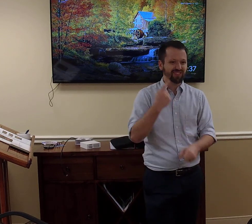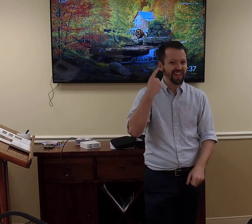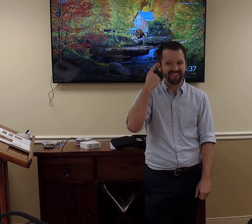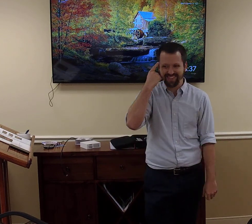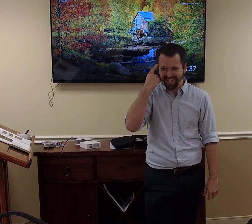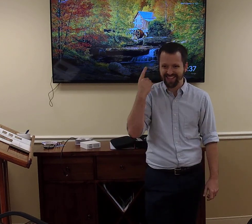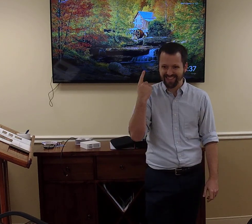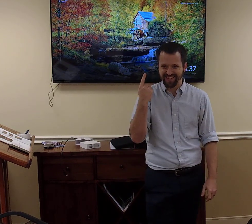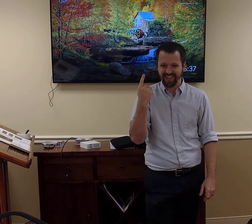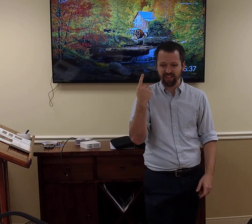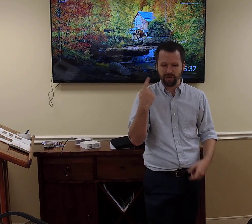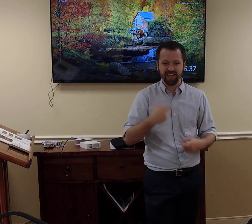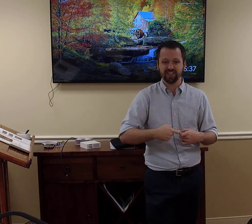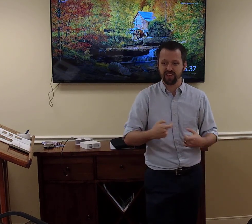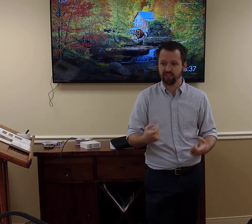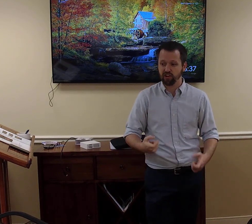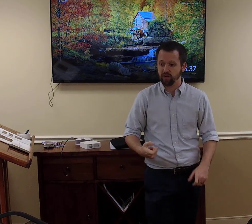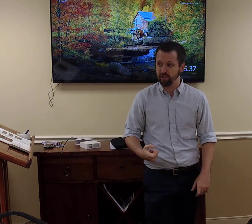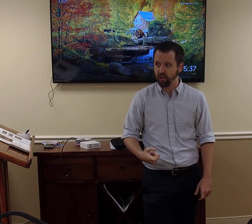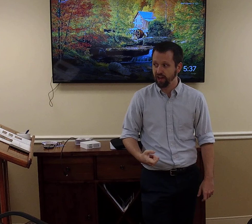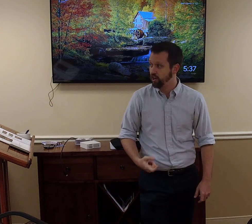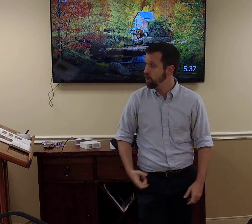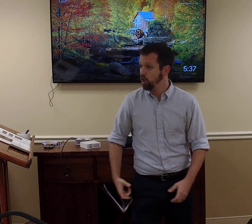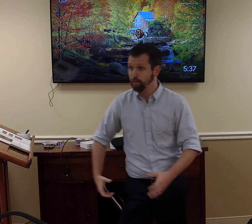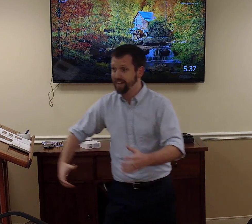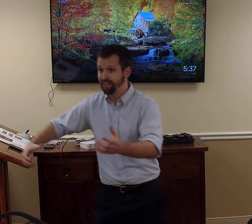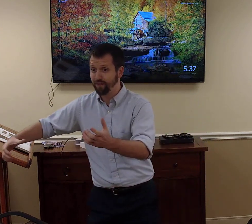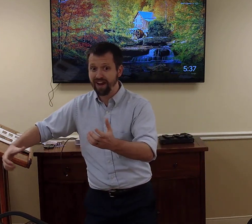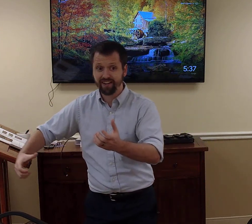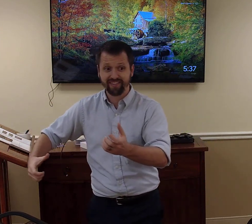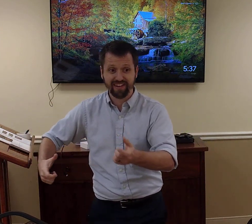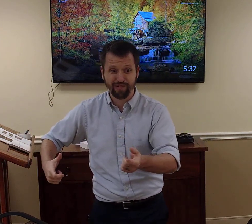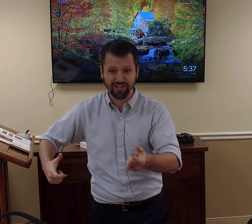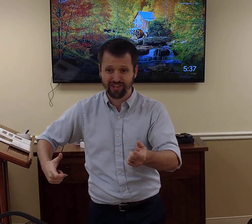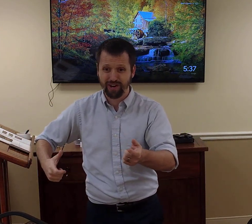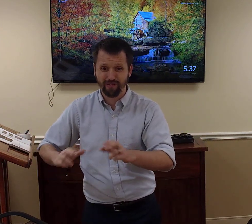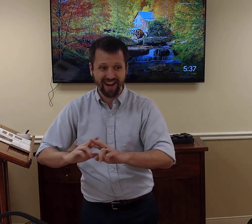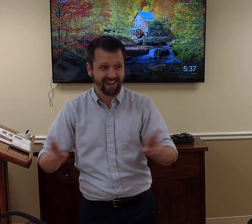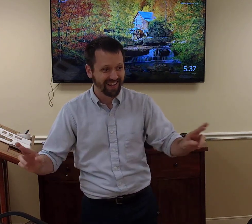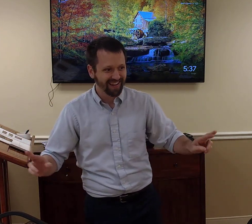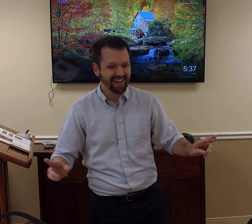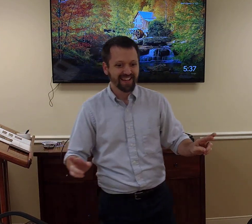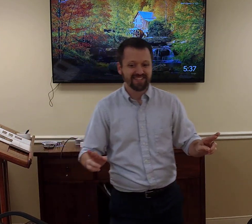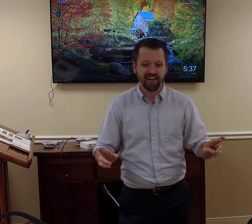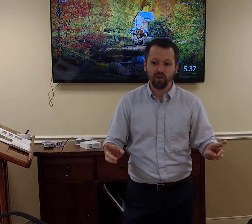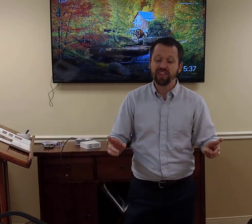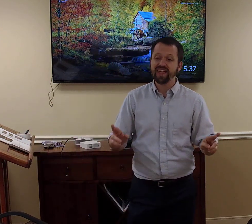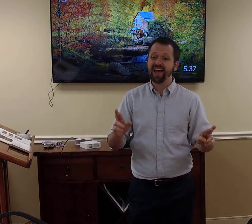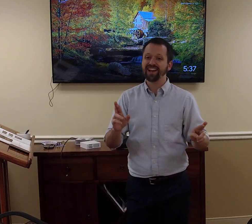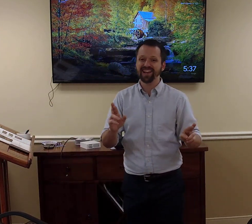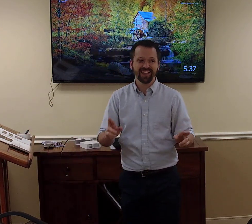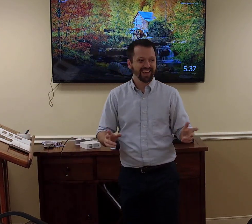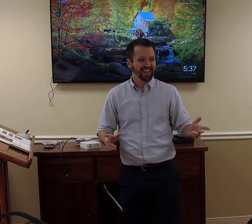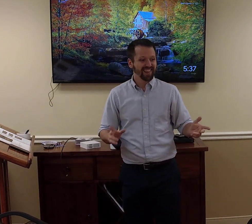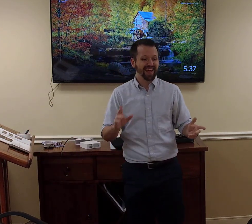make sense in Spanish because they're gonna be like, let me get the fire extinguisher. I'm ready. So And they that's can like get every that's